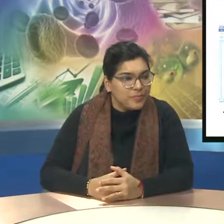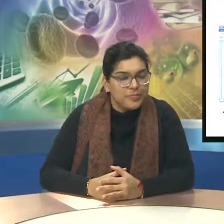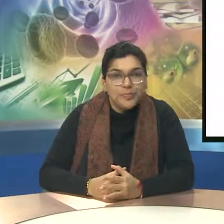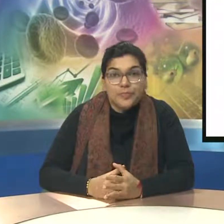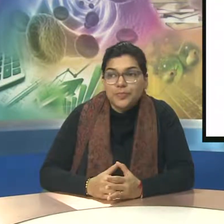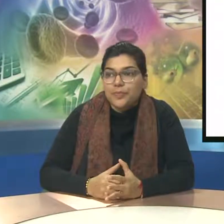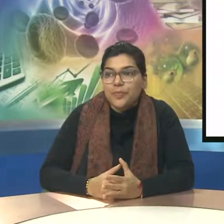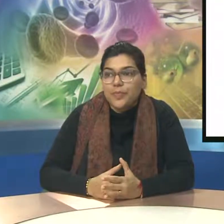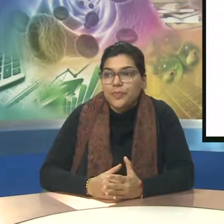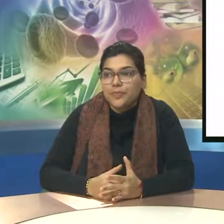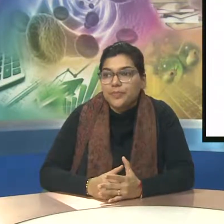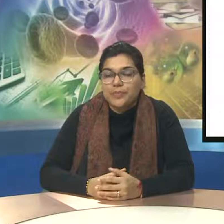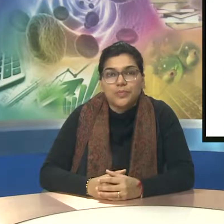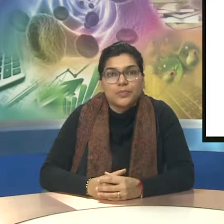sentence.